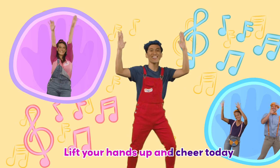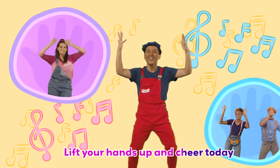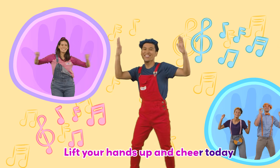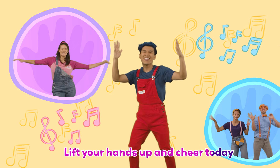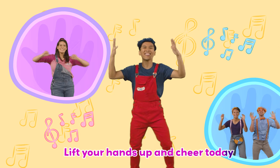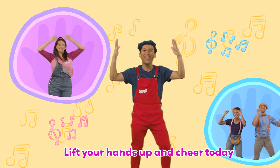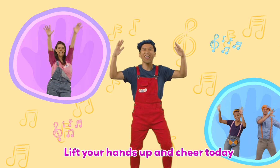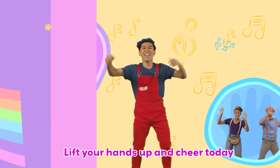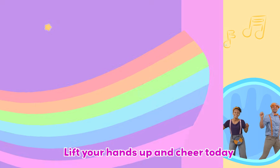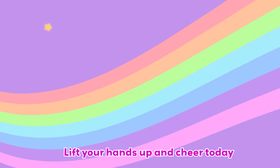cheer today.